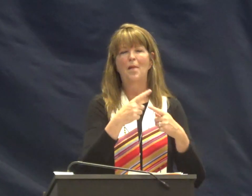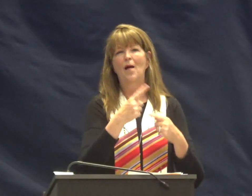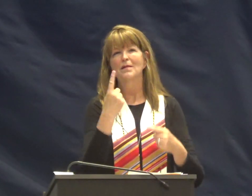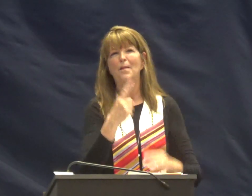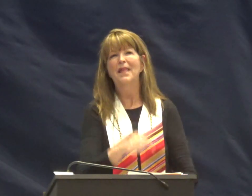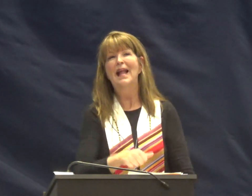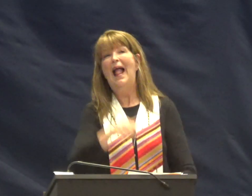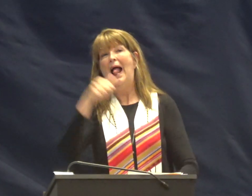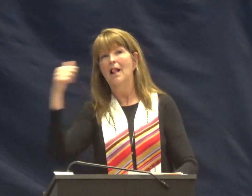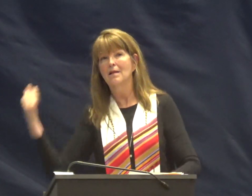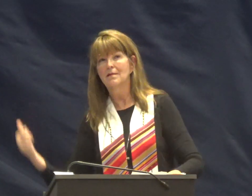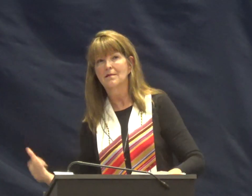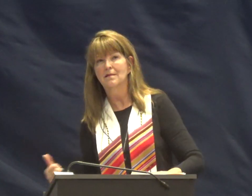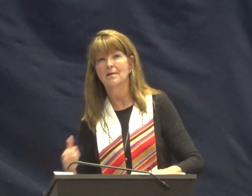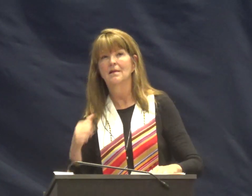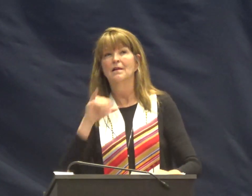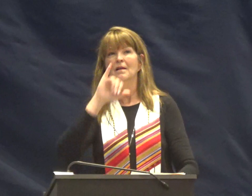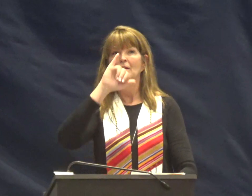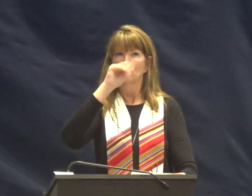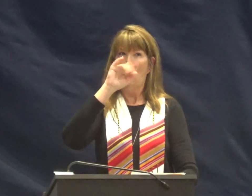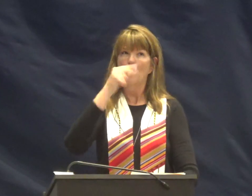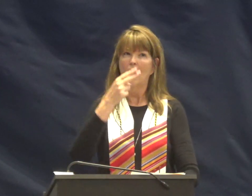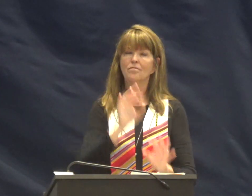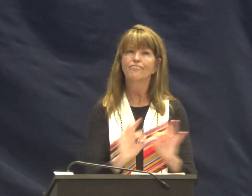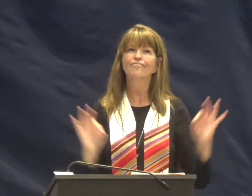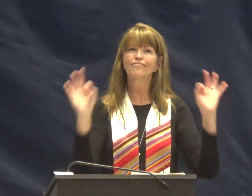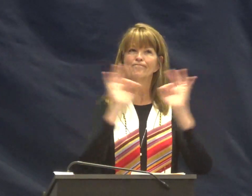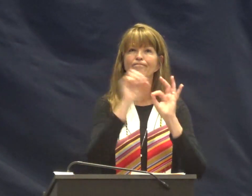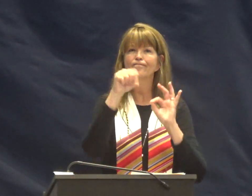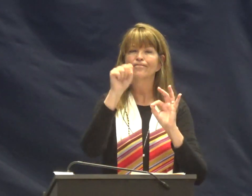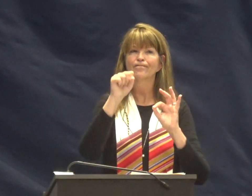story. We're talking about a different Jonah story.